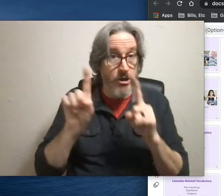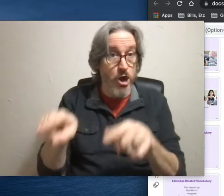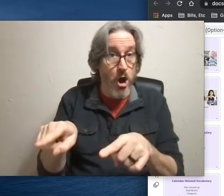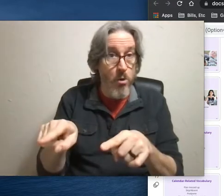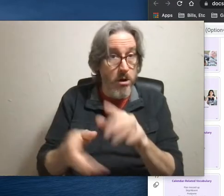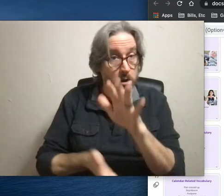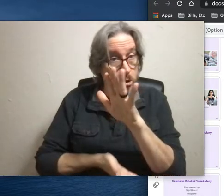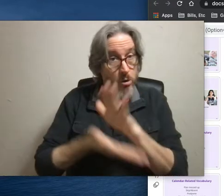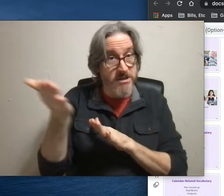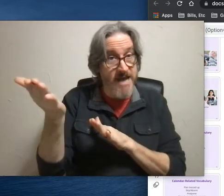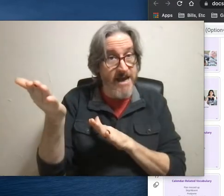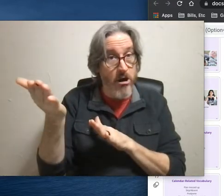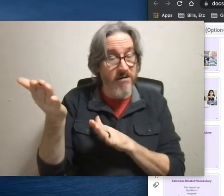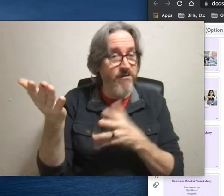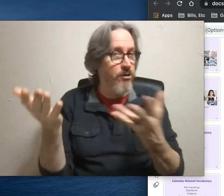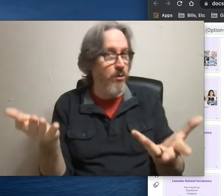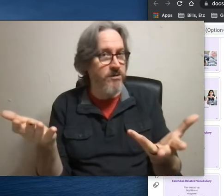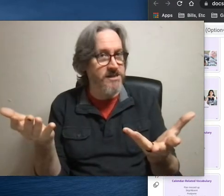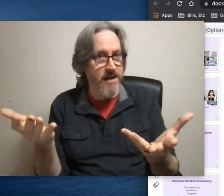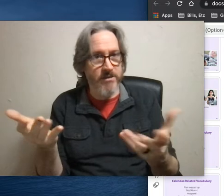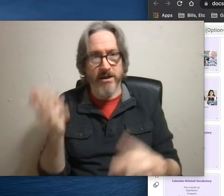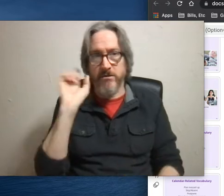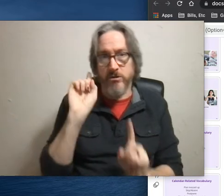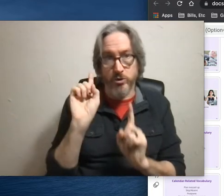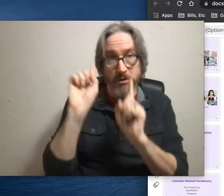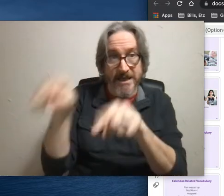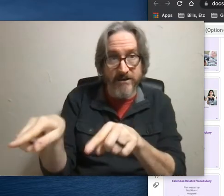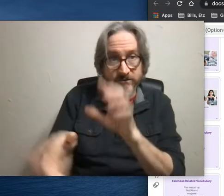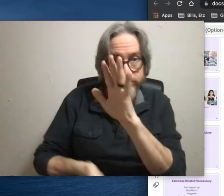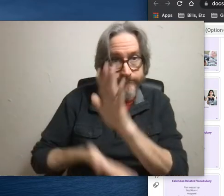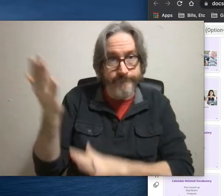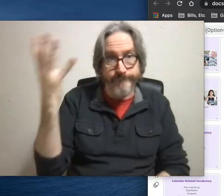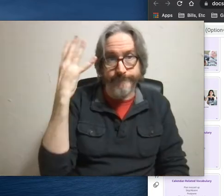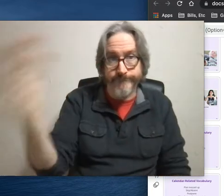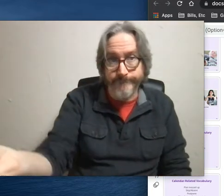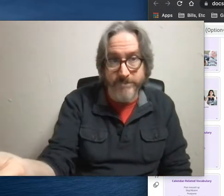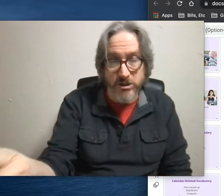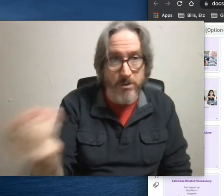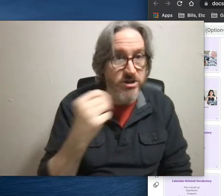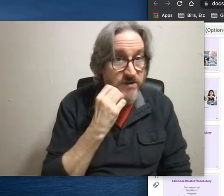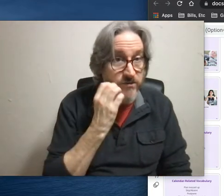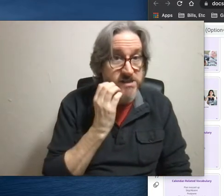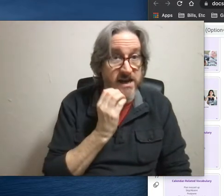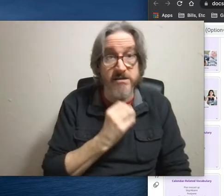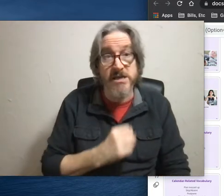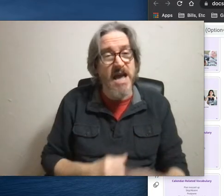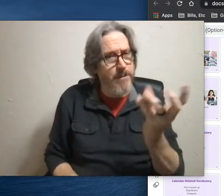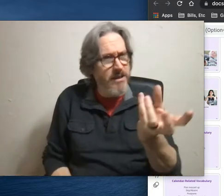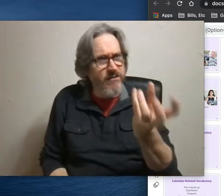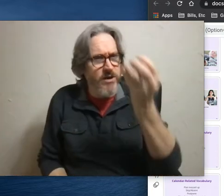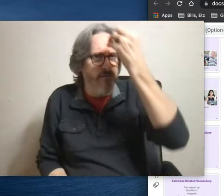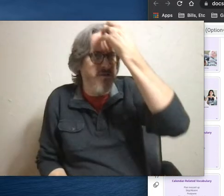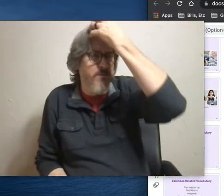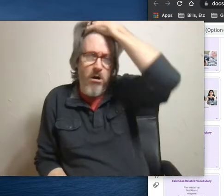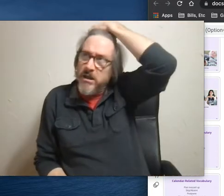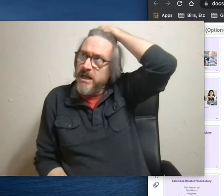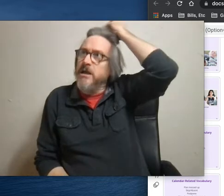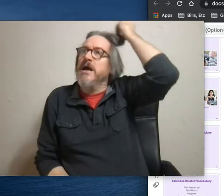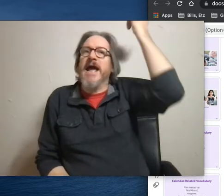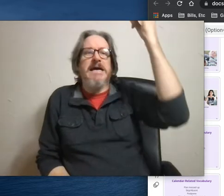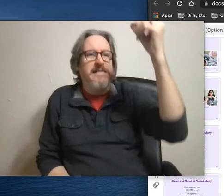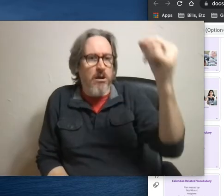You can go or take off. They're both the same thing, to leave. There are a bunch of different signs. And I believe we covered them